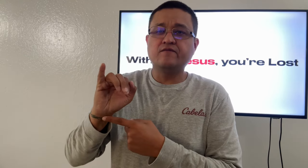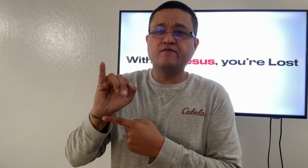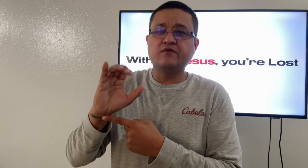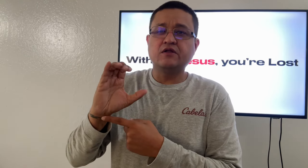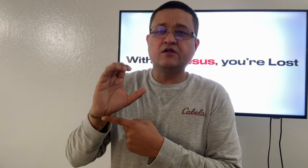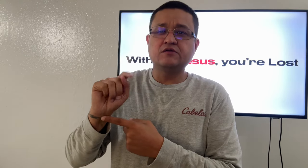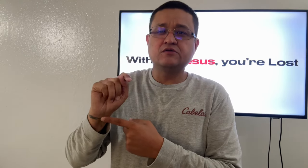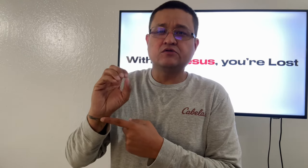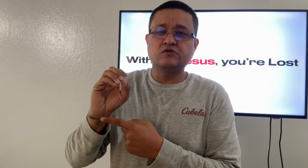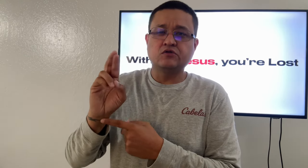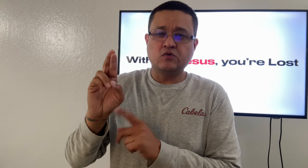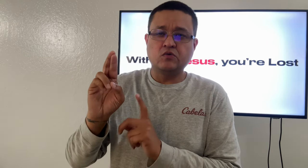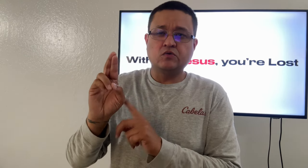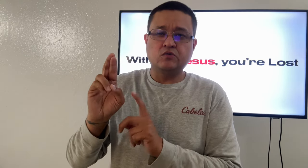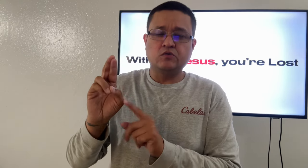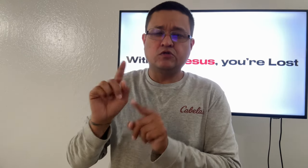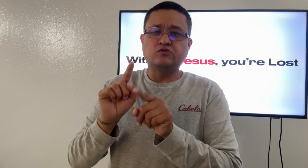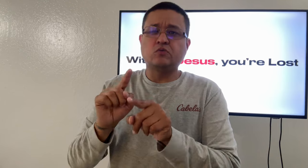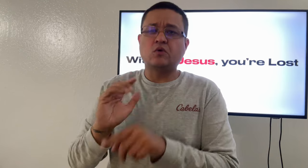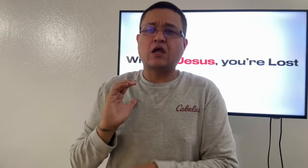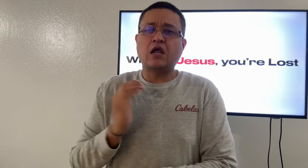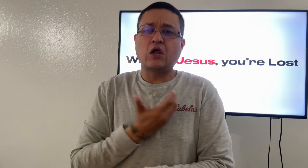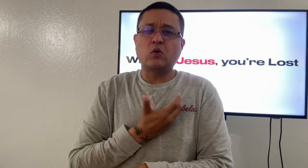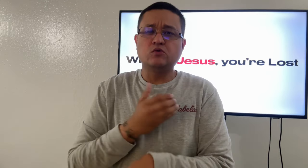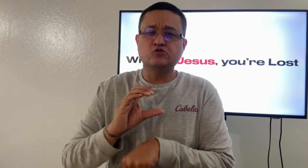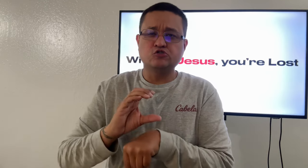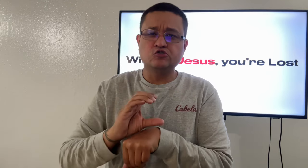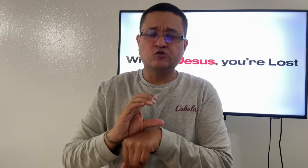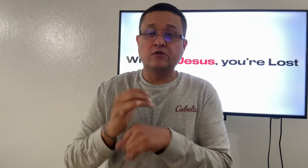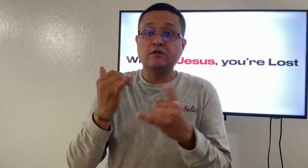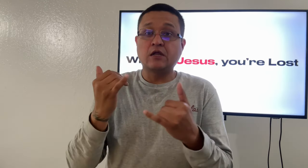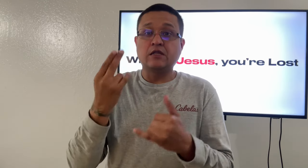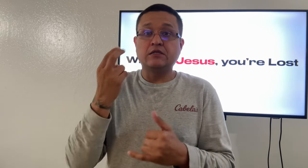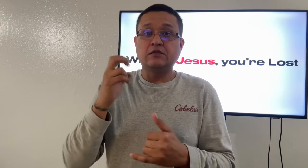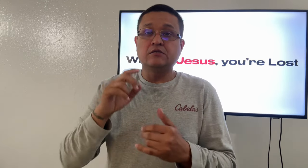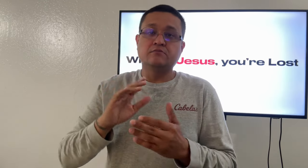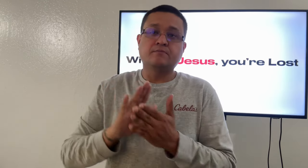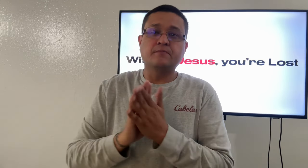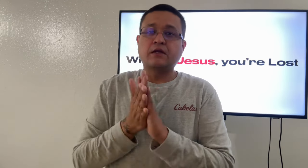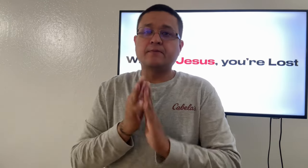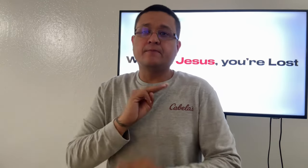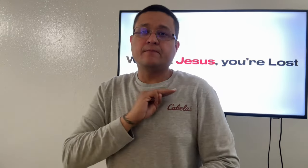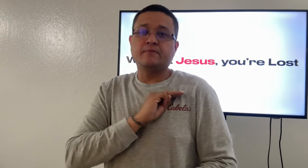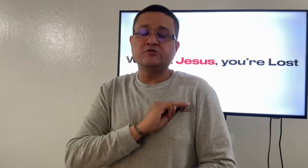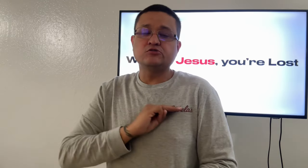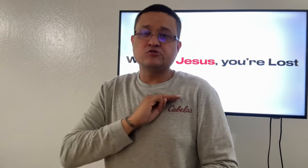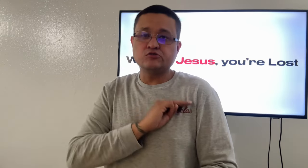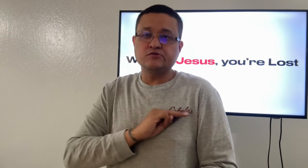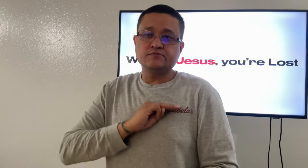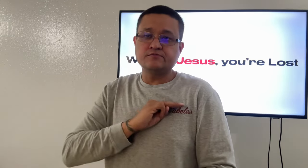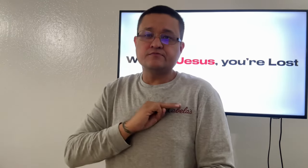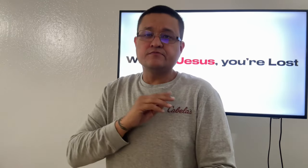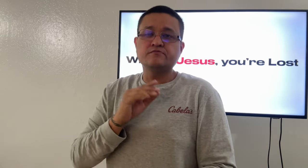It really inspired me and my wife to, well really everyone in church, Brother Victor from our church, became a missionary